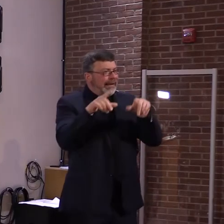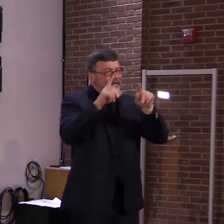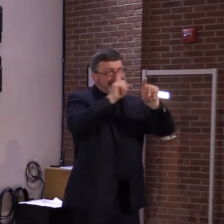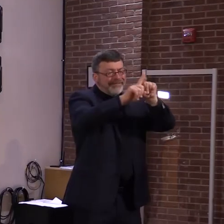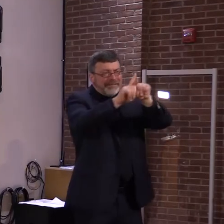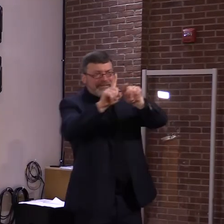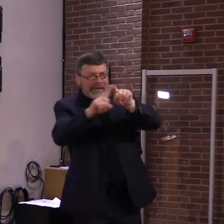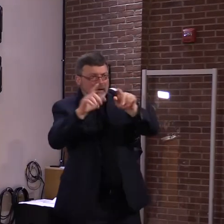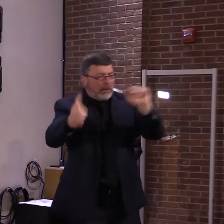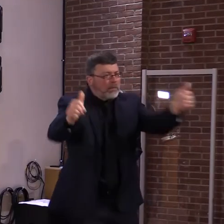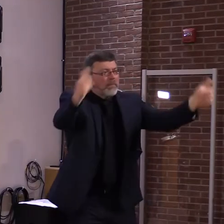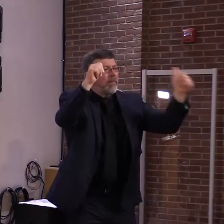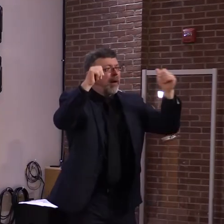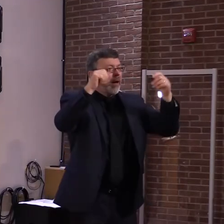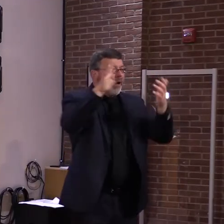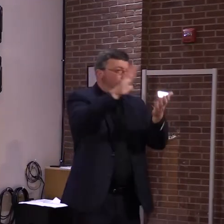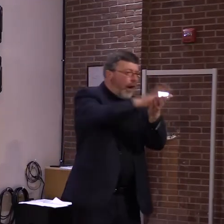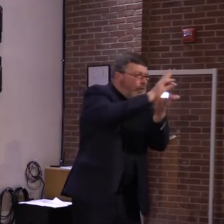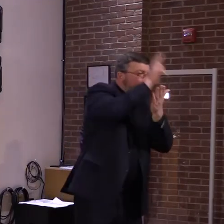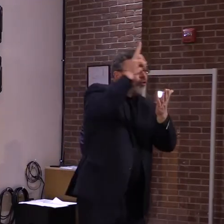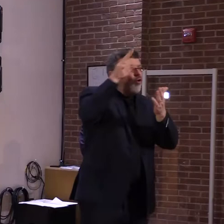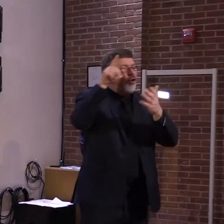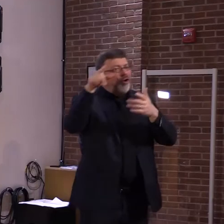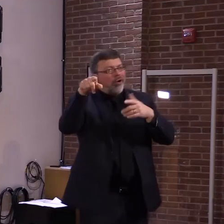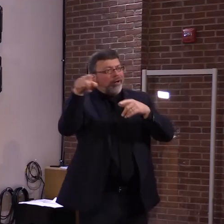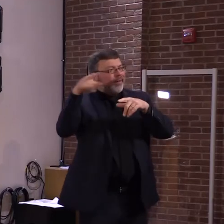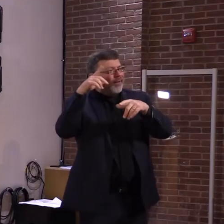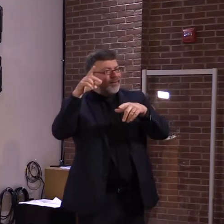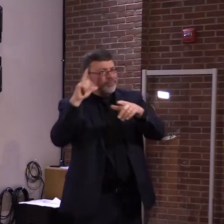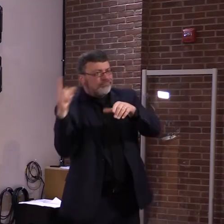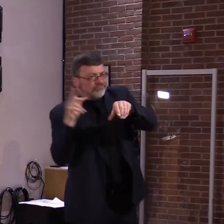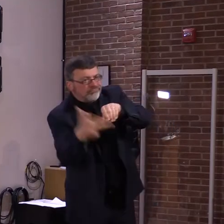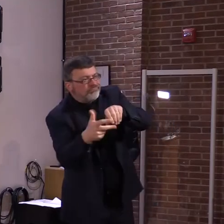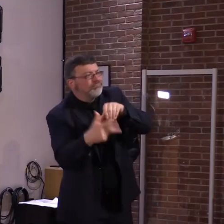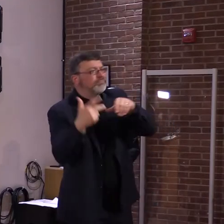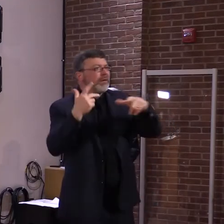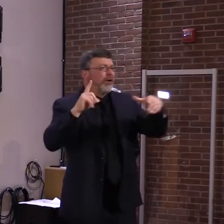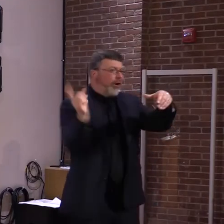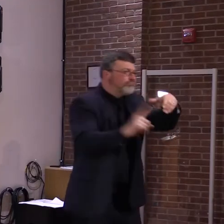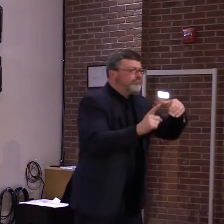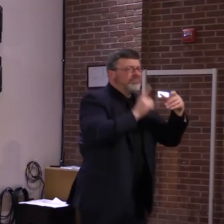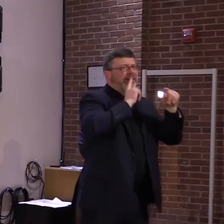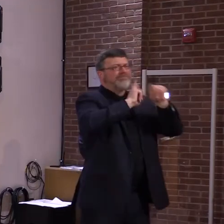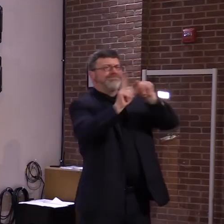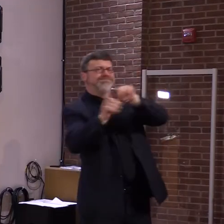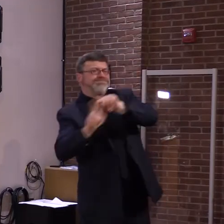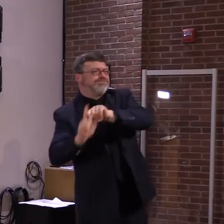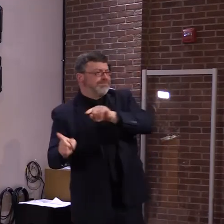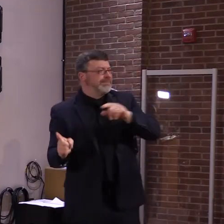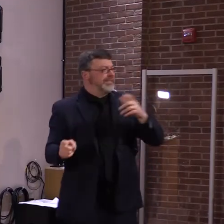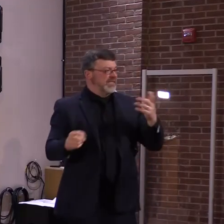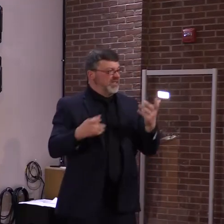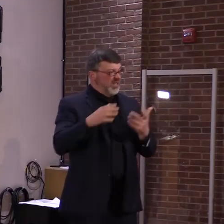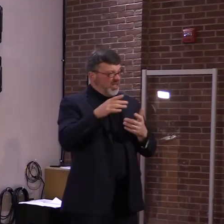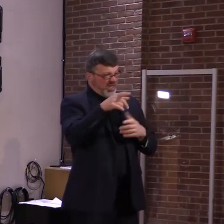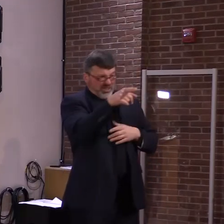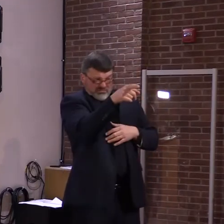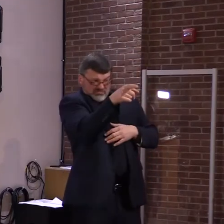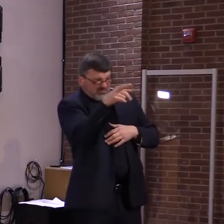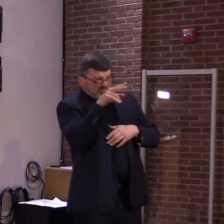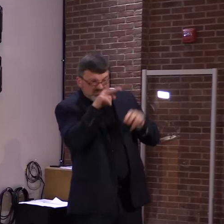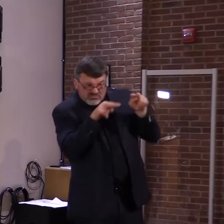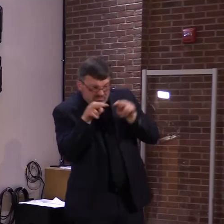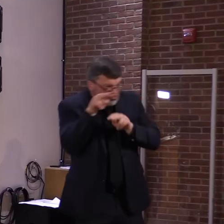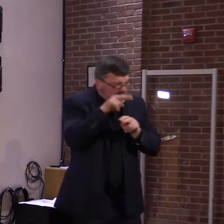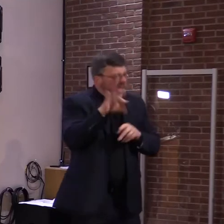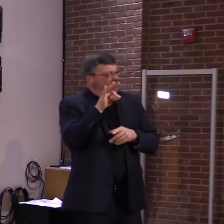learn from it, and we'll see what works, and we'll find out from your listeners what might work for you, and